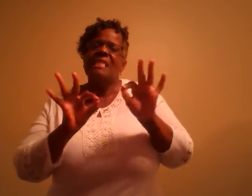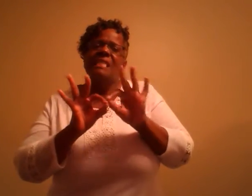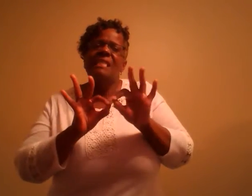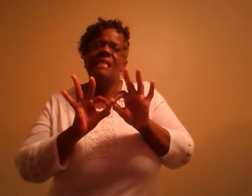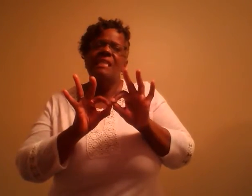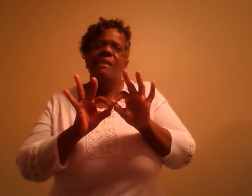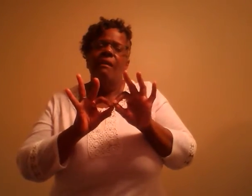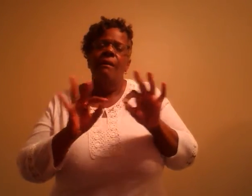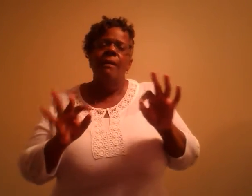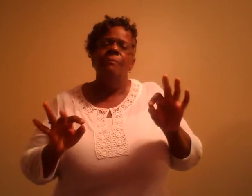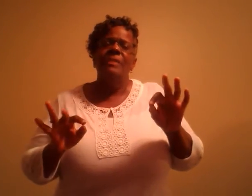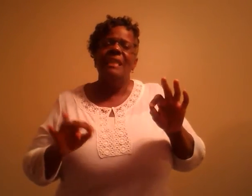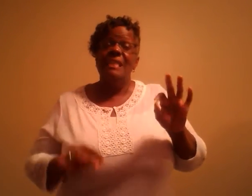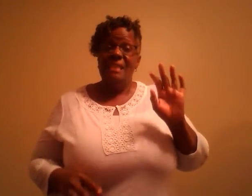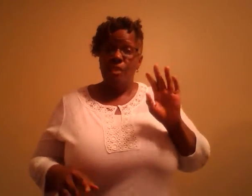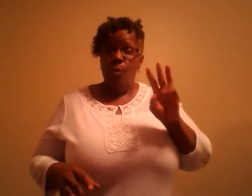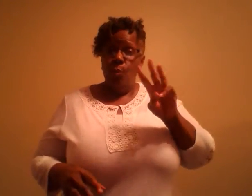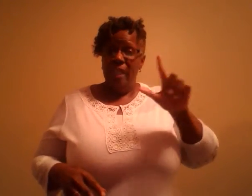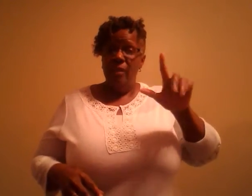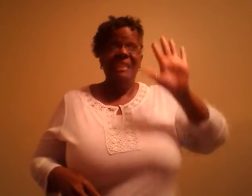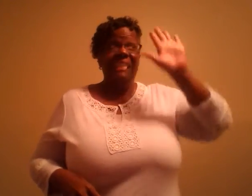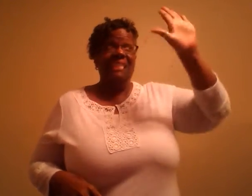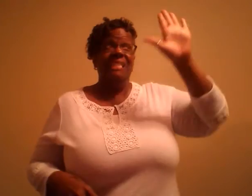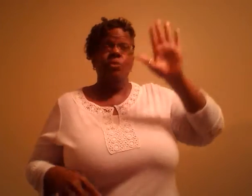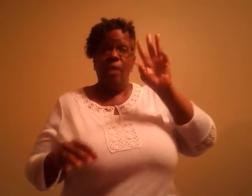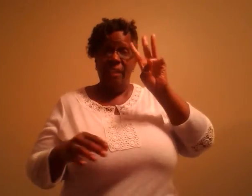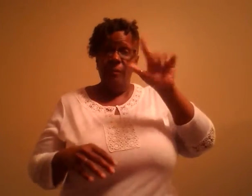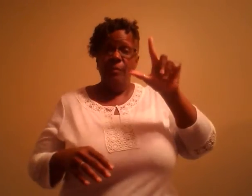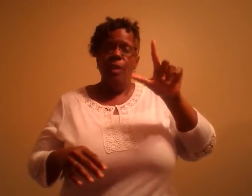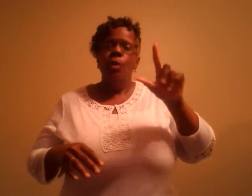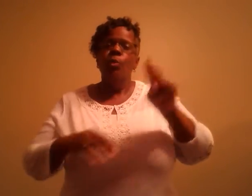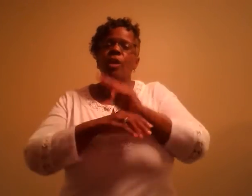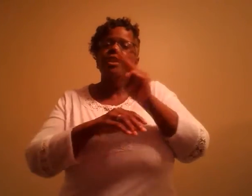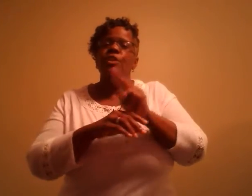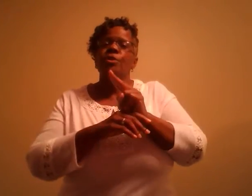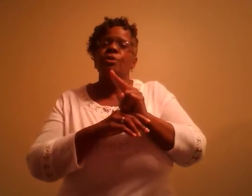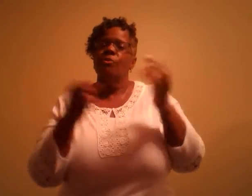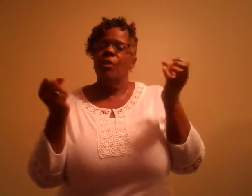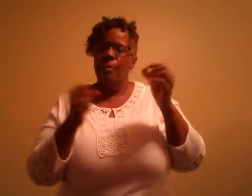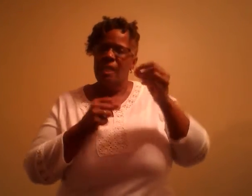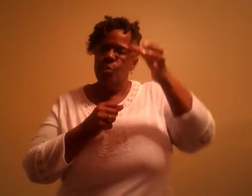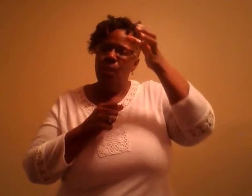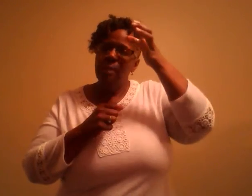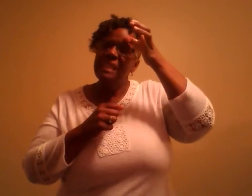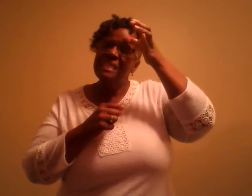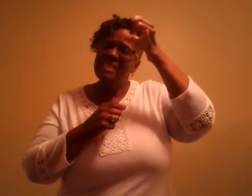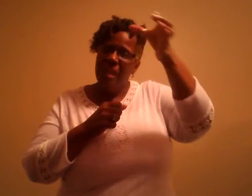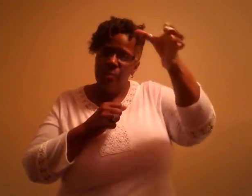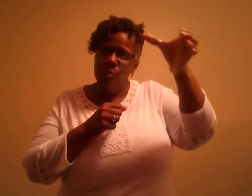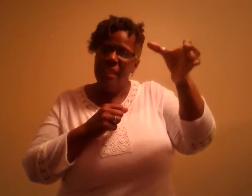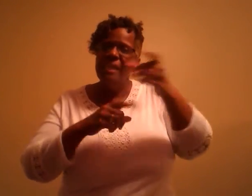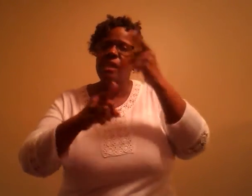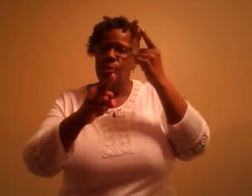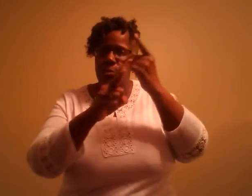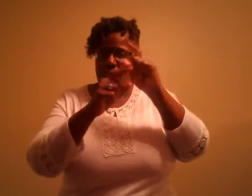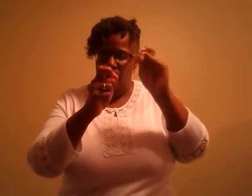sentence, it is His will. It is His will. We're going to use, because you want to be conceptually, um,